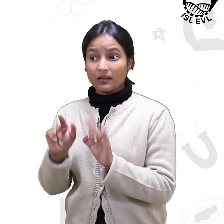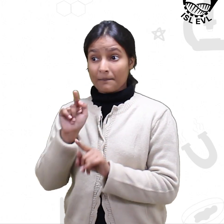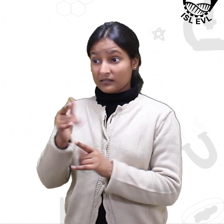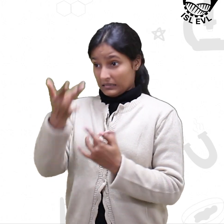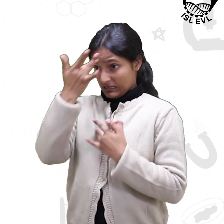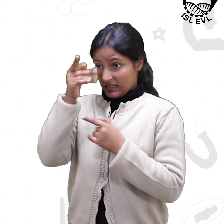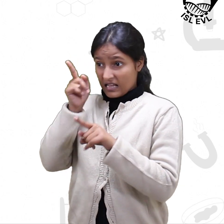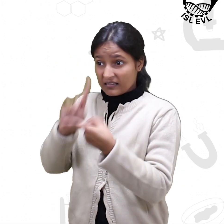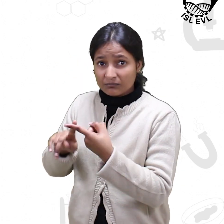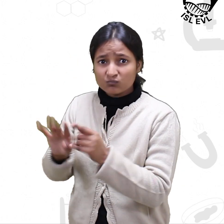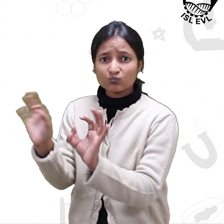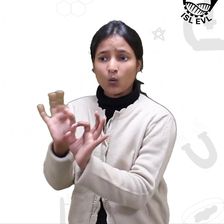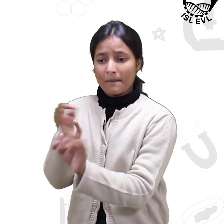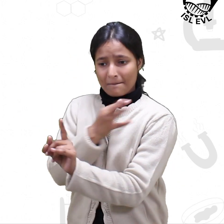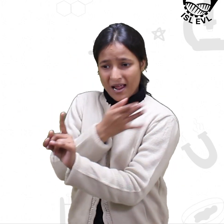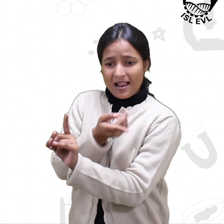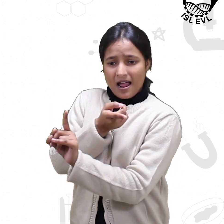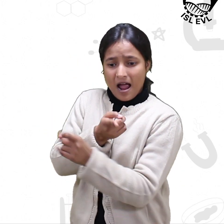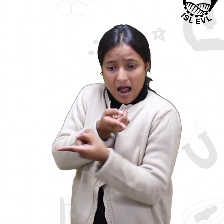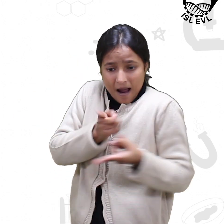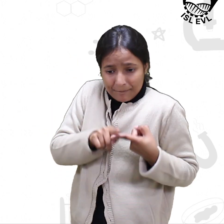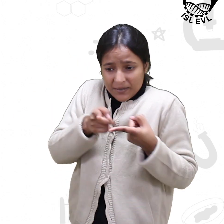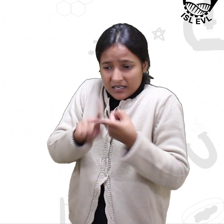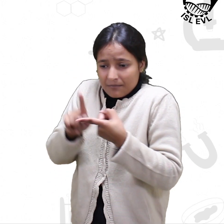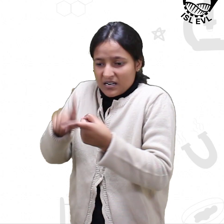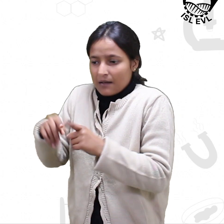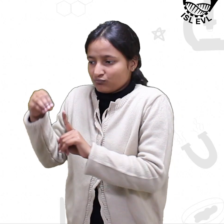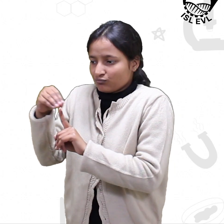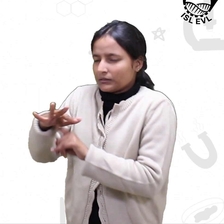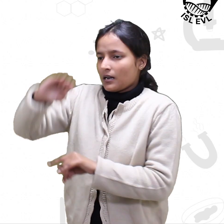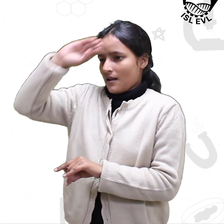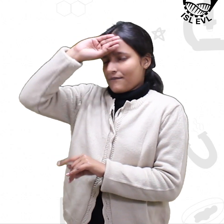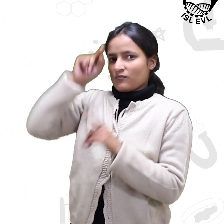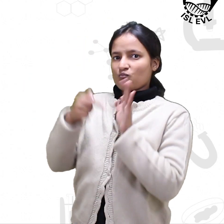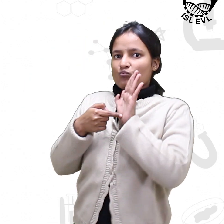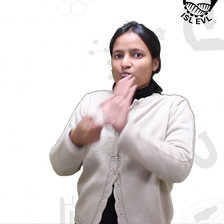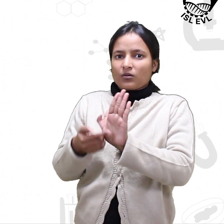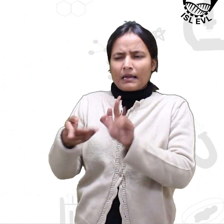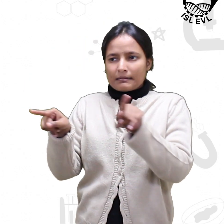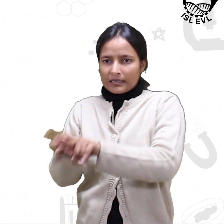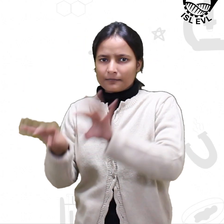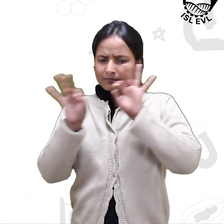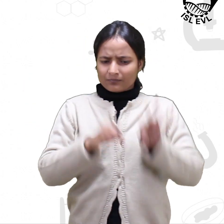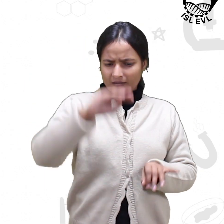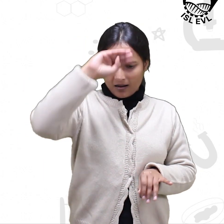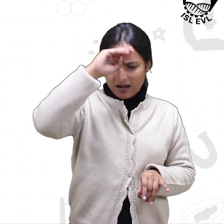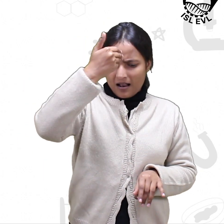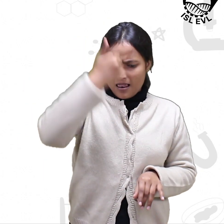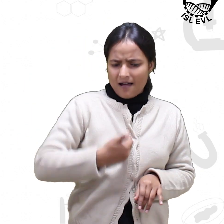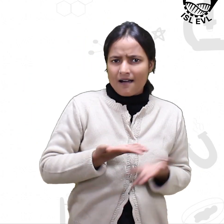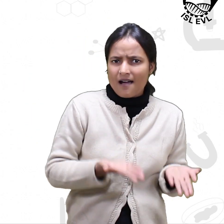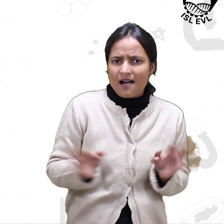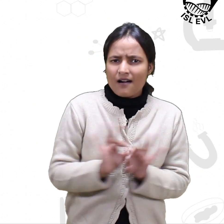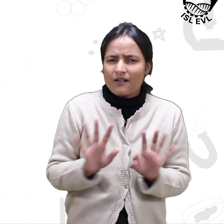itself. It is the outcome of a disease. Yes, you're very correct. Paralysis is the outcome of something